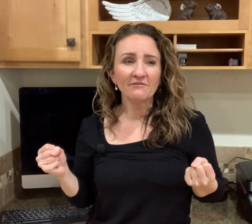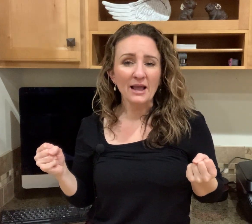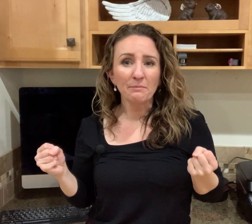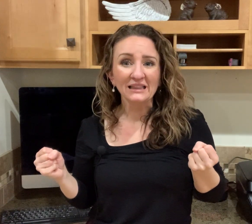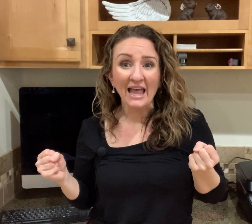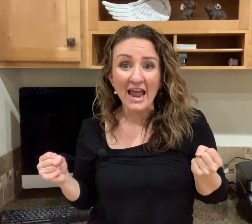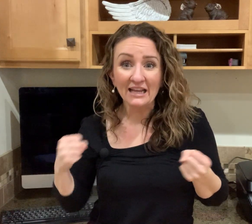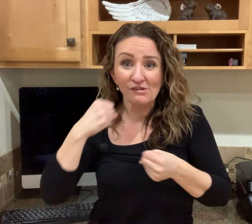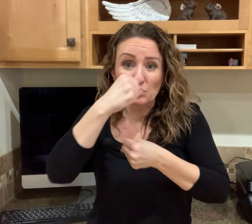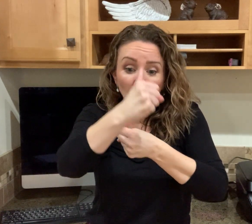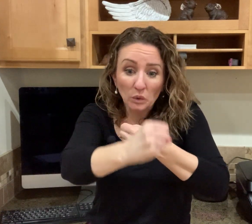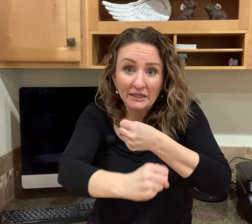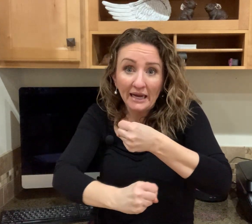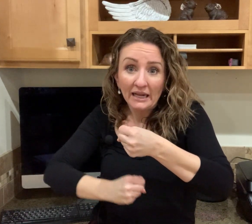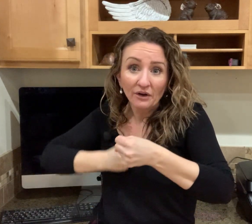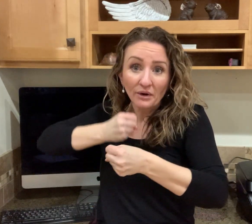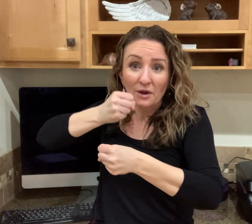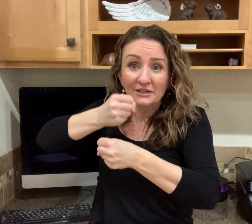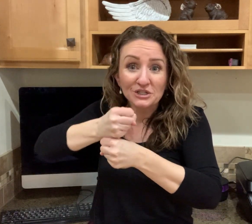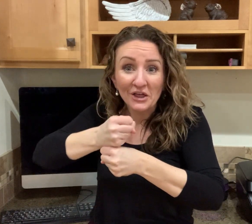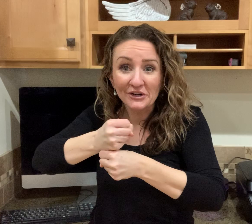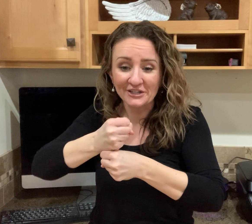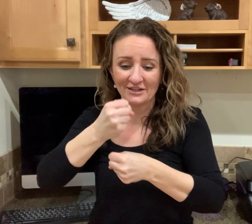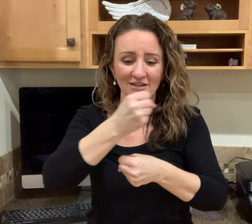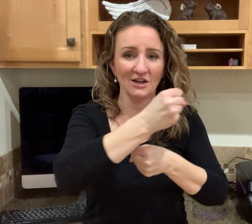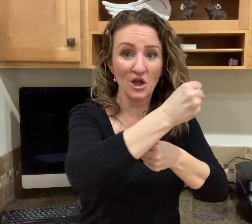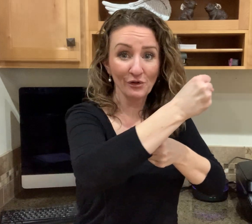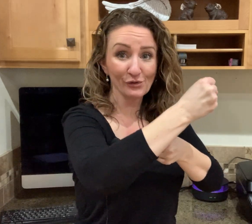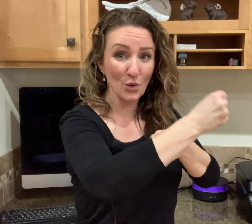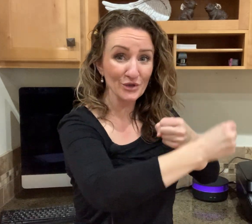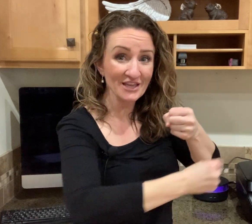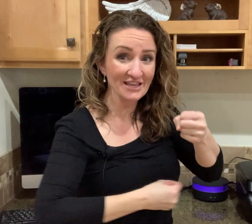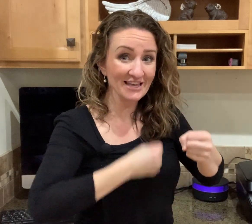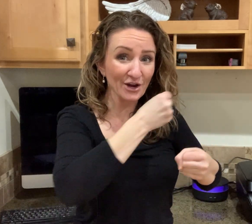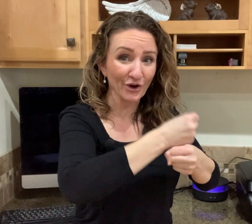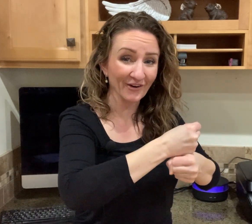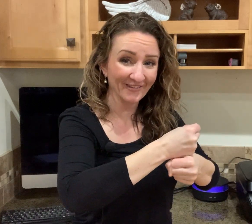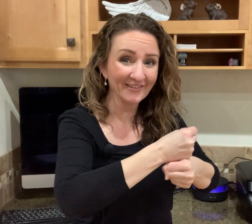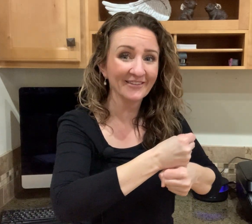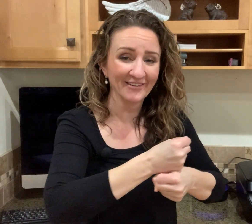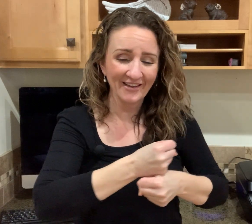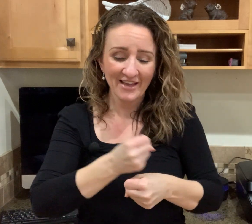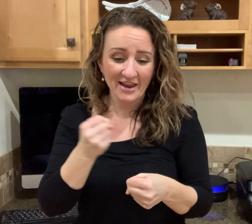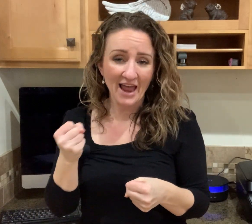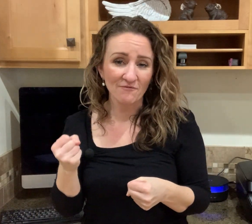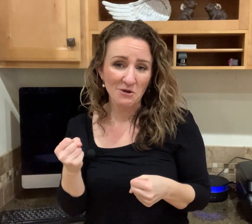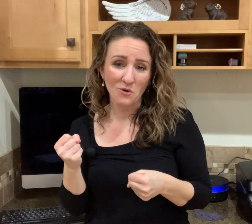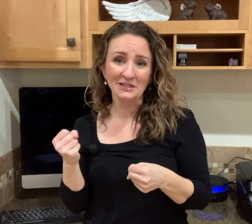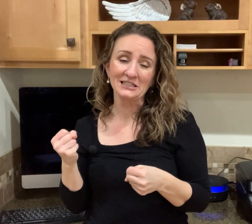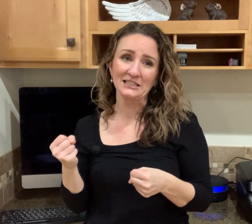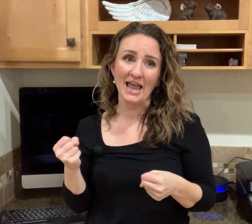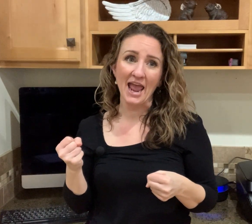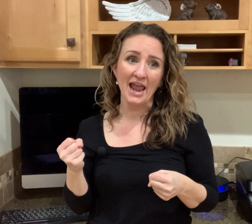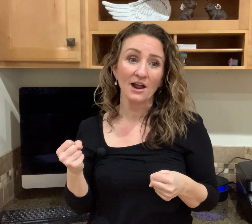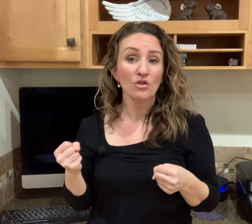like planets rotating around each other. So year. Now, if I wanted to say